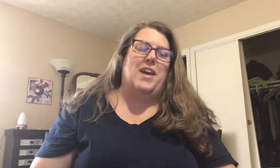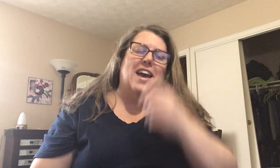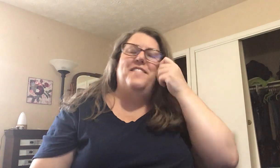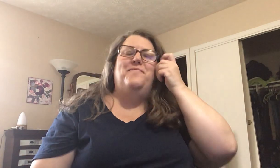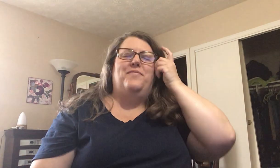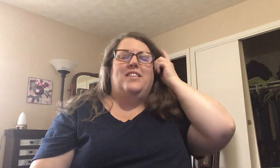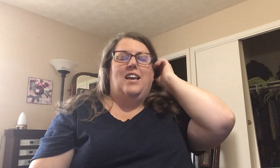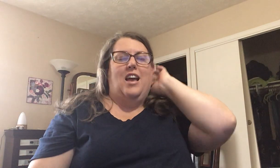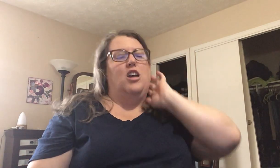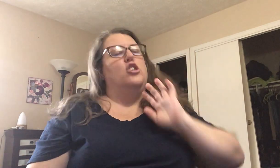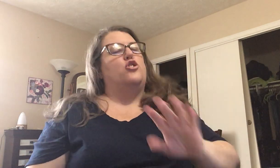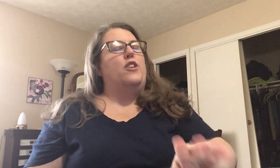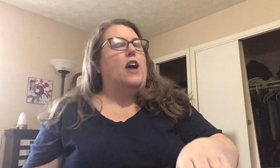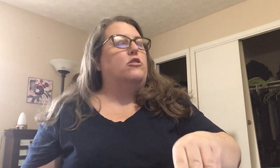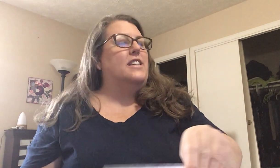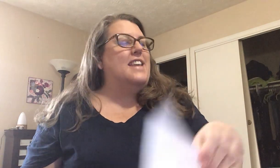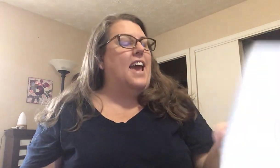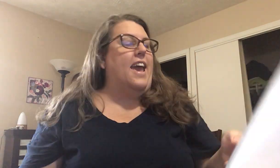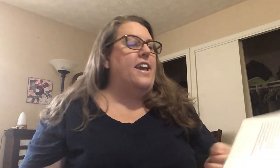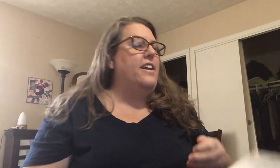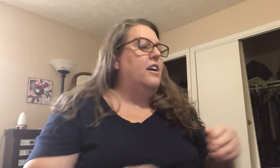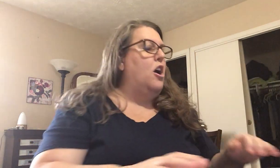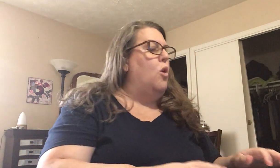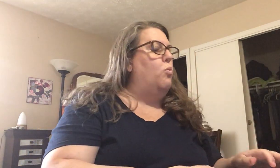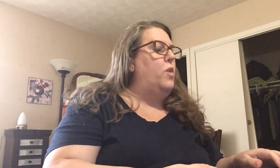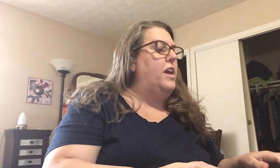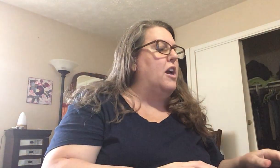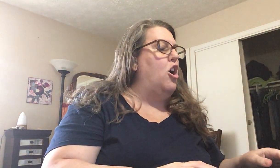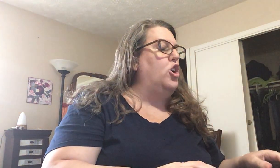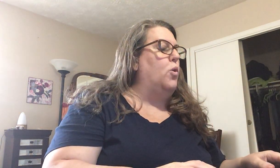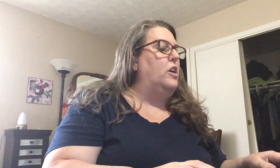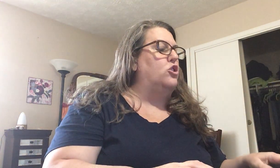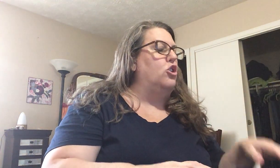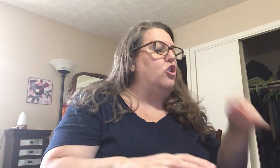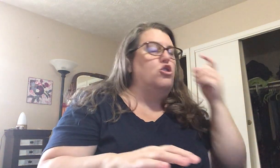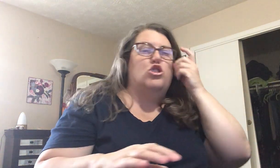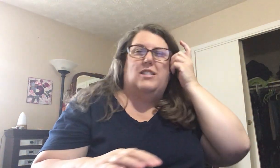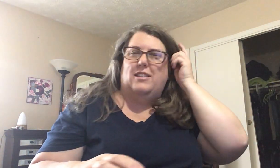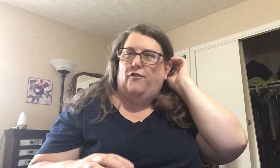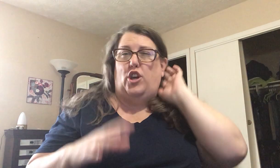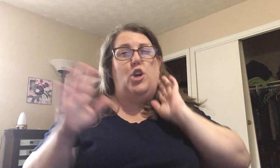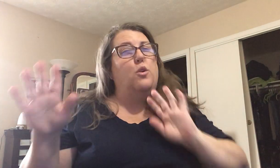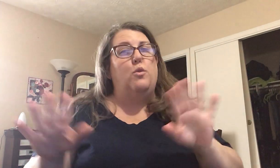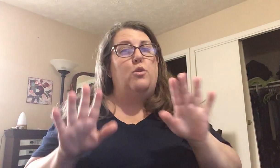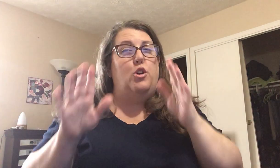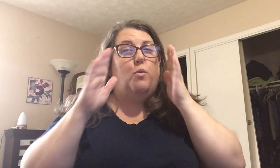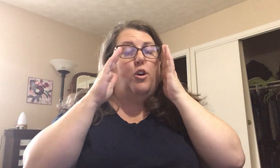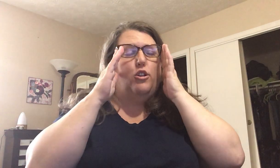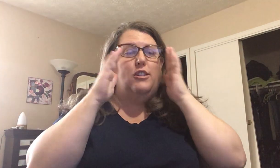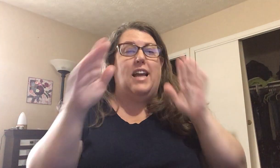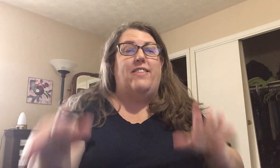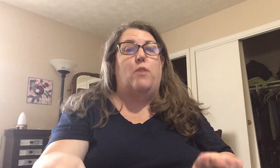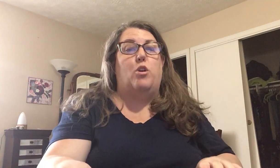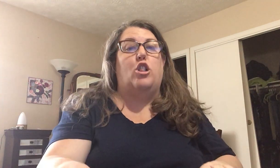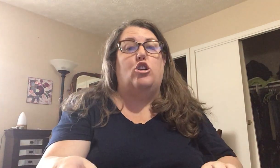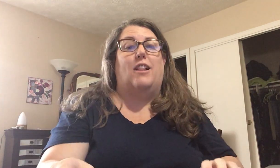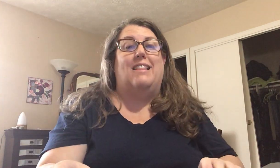Okay, so now today we are going to learn just a few new words, and then we're going to learn a lot